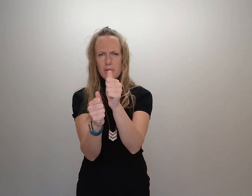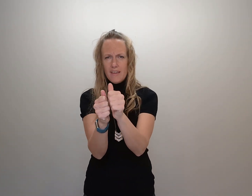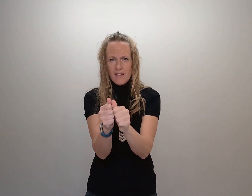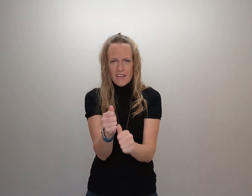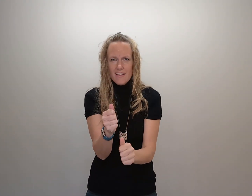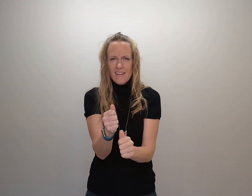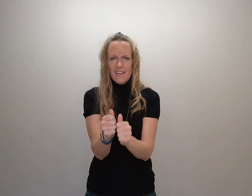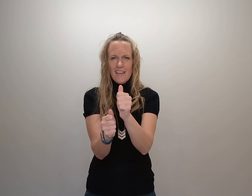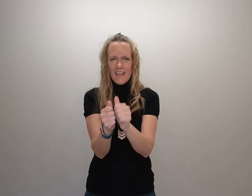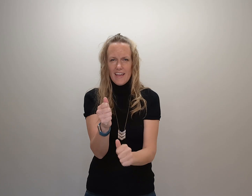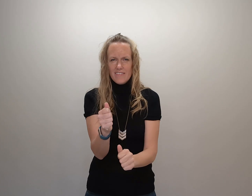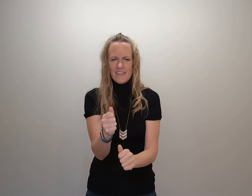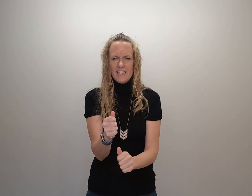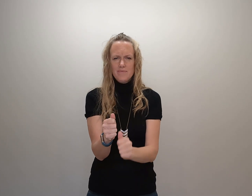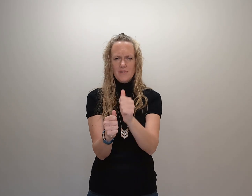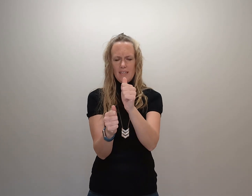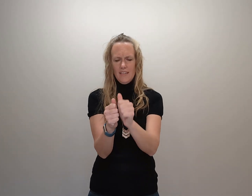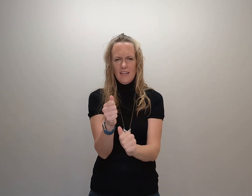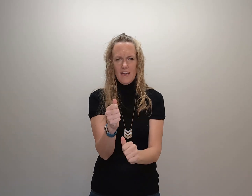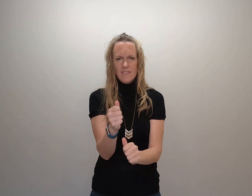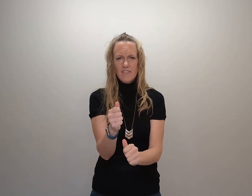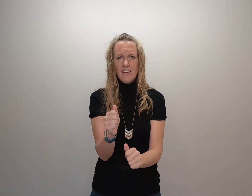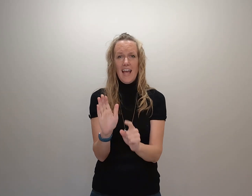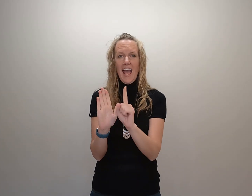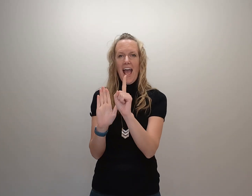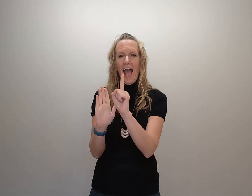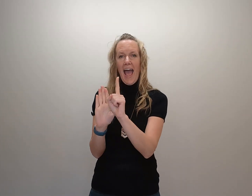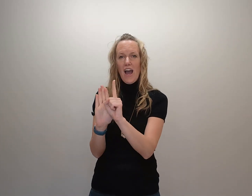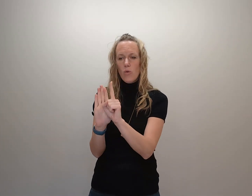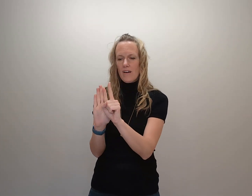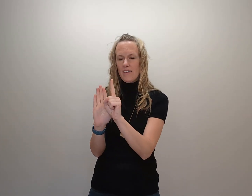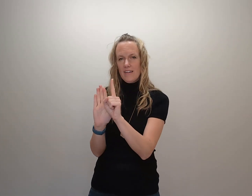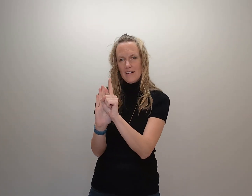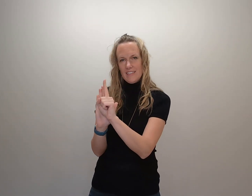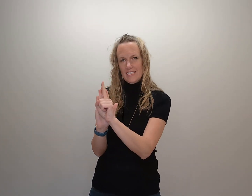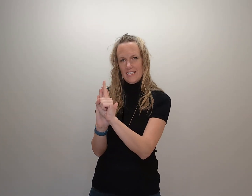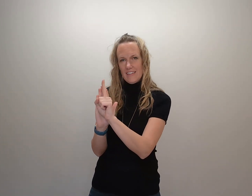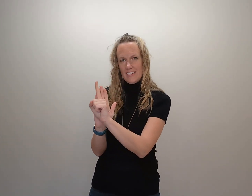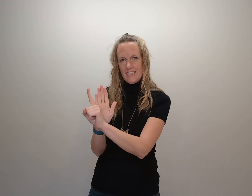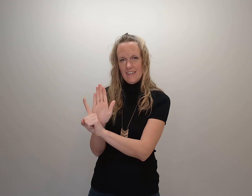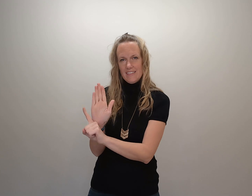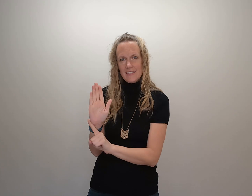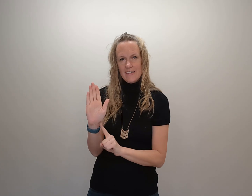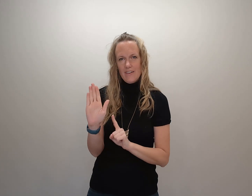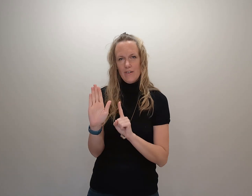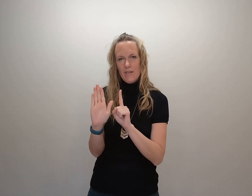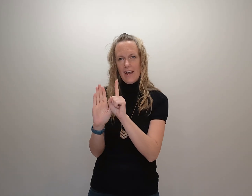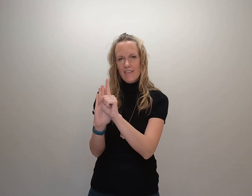bit. Every, okay? Every hour, you're going to take your hand here, and it's like you go around the